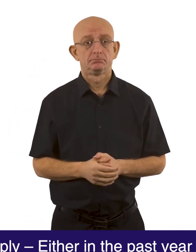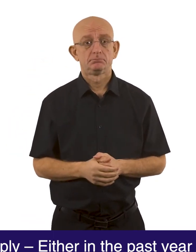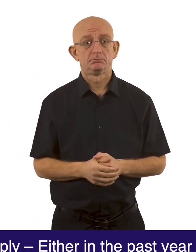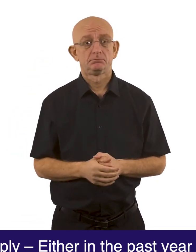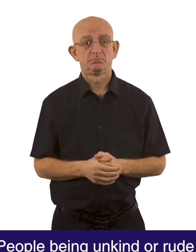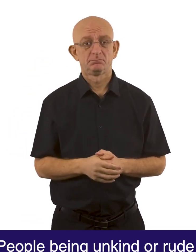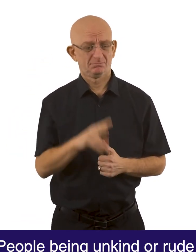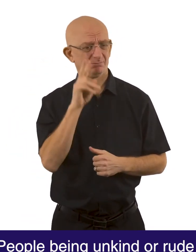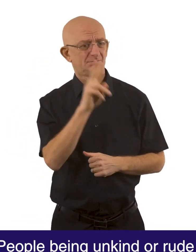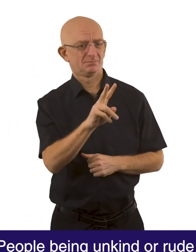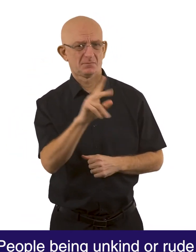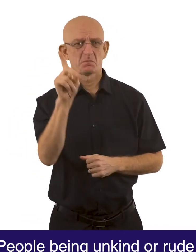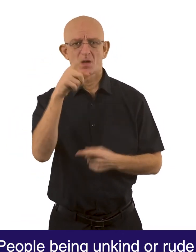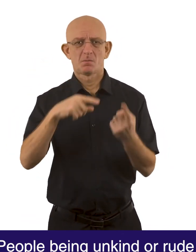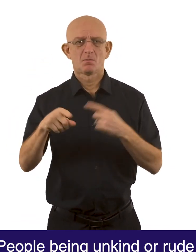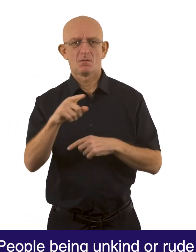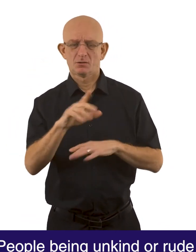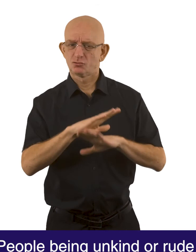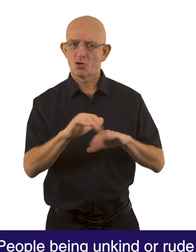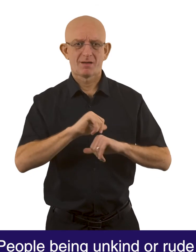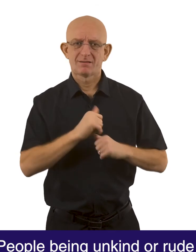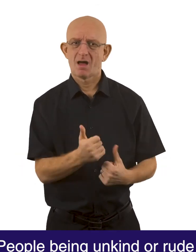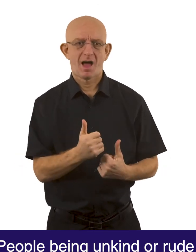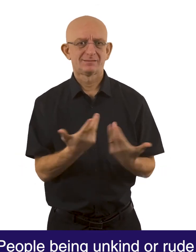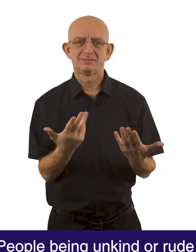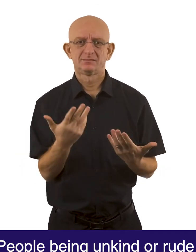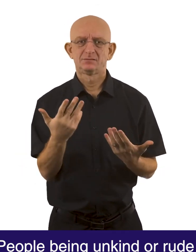brackets. People being unkind or rude.